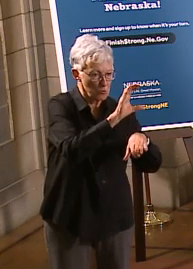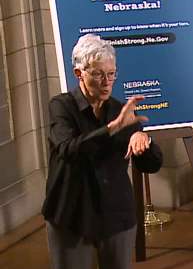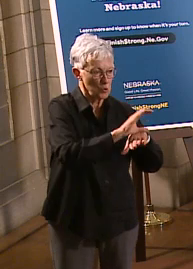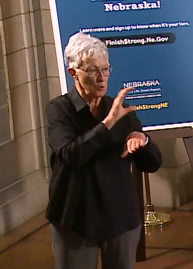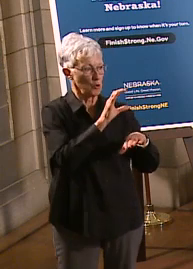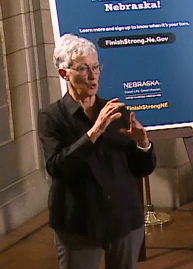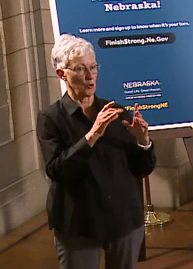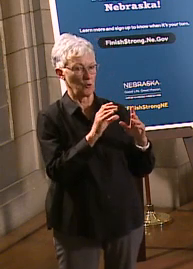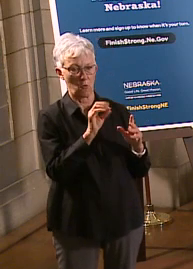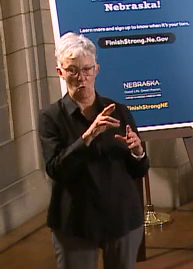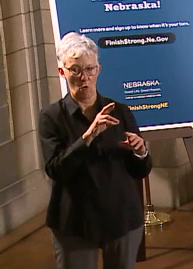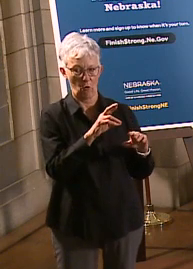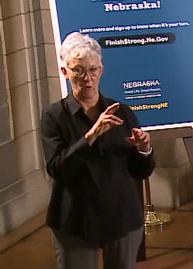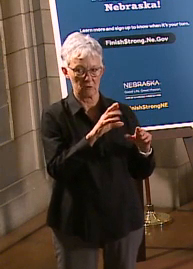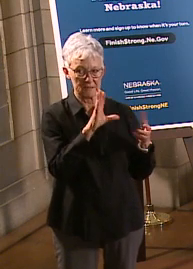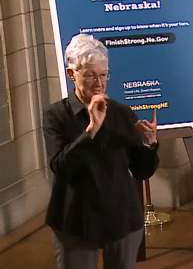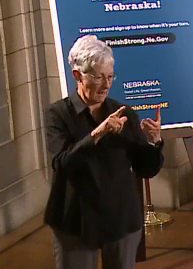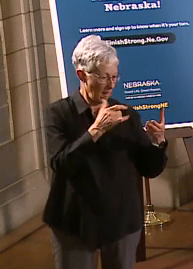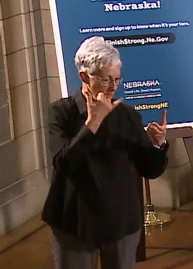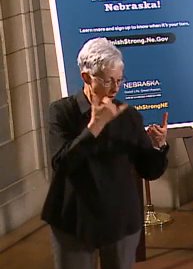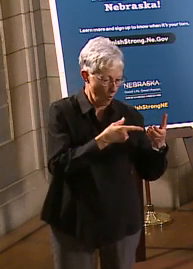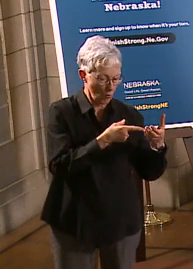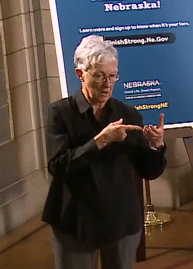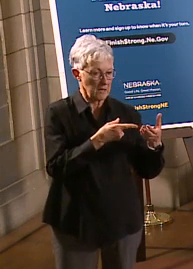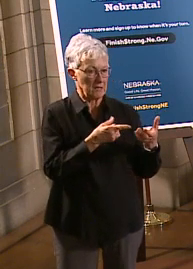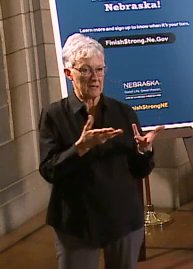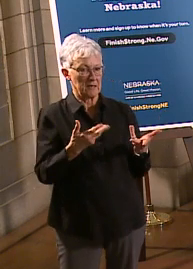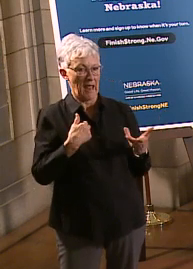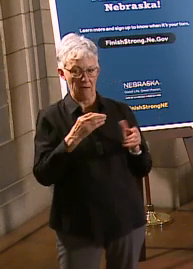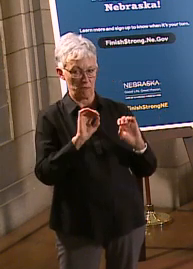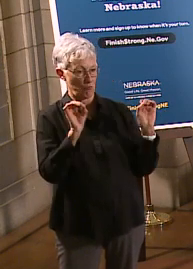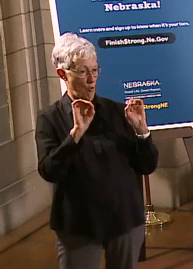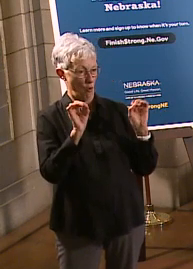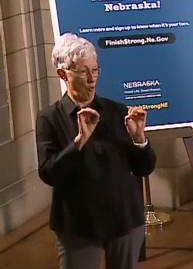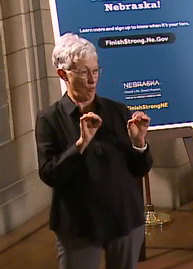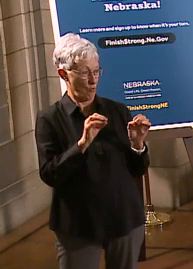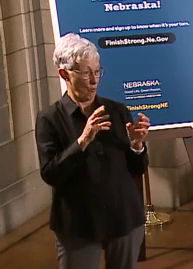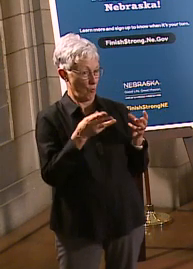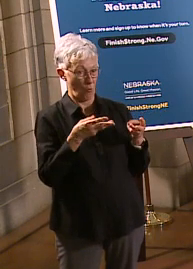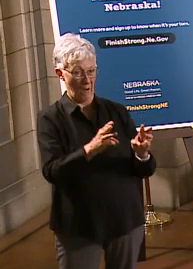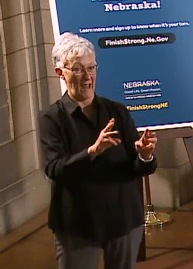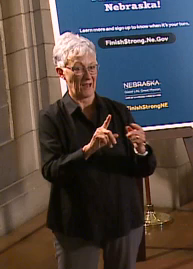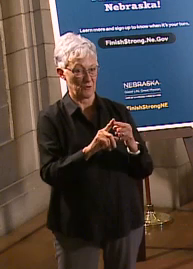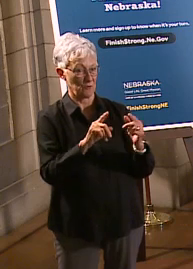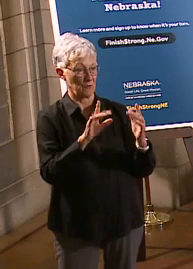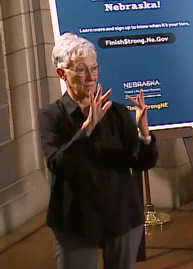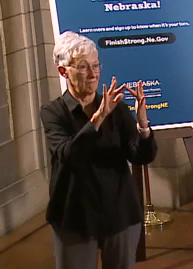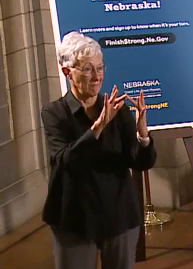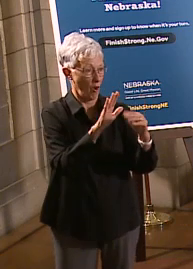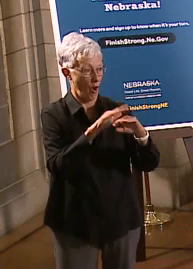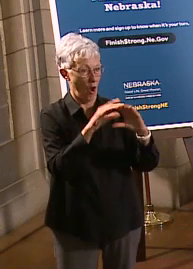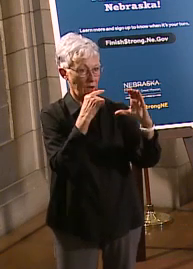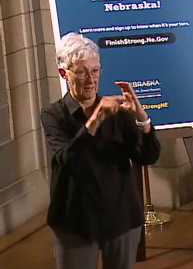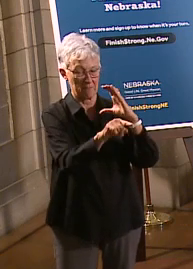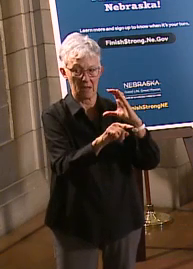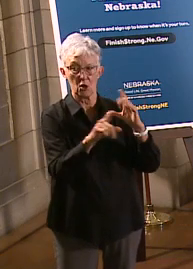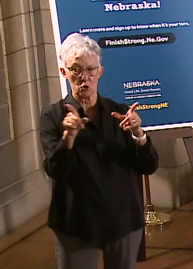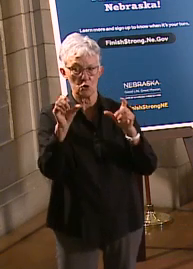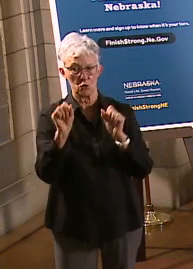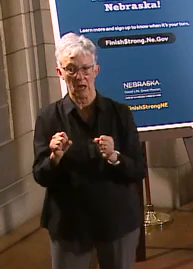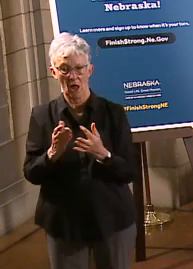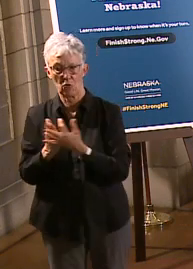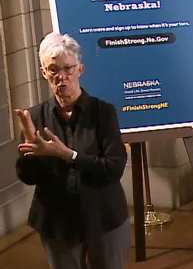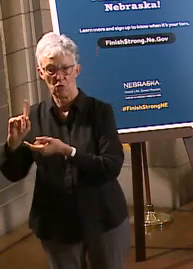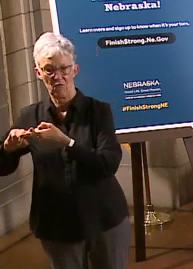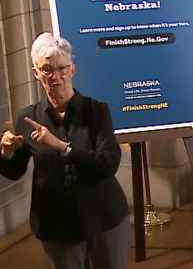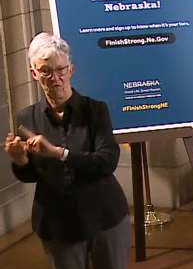neighbors. If you have low or no technology, remember, if you want to use a friend or a